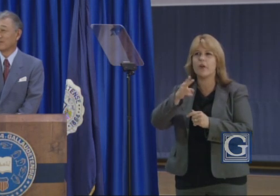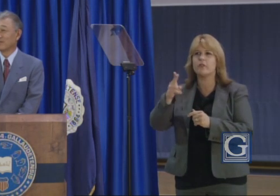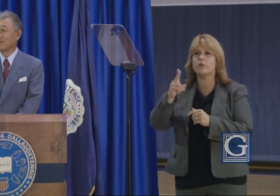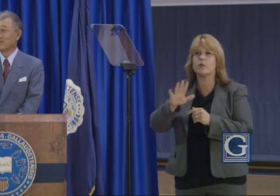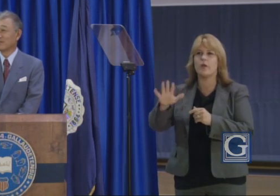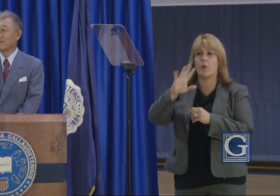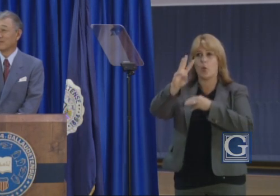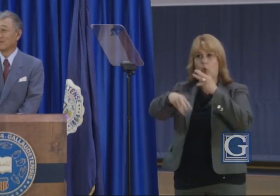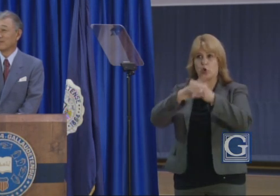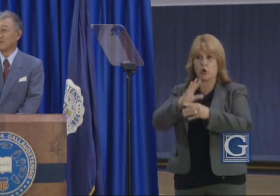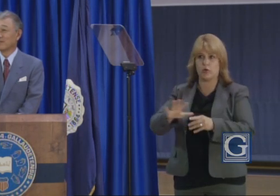life.